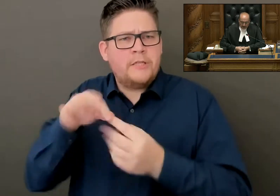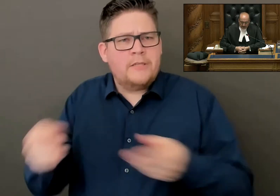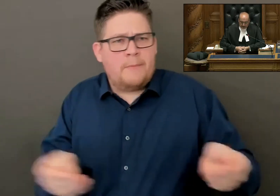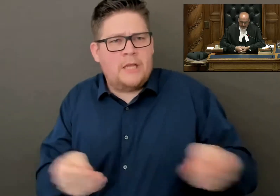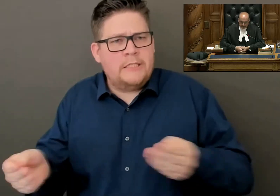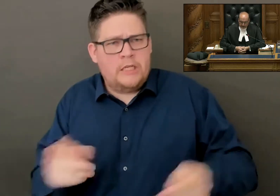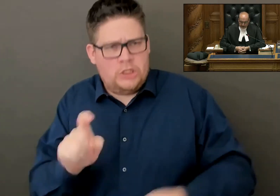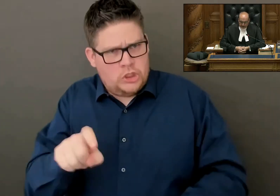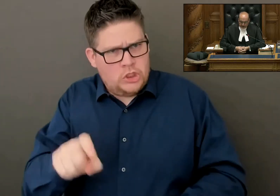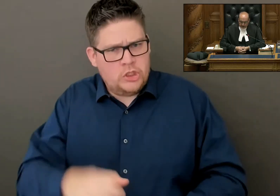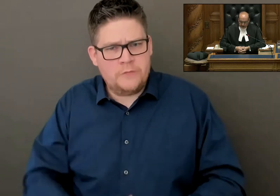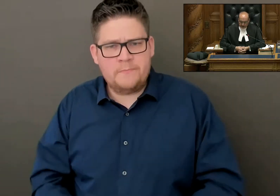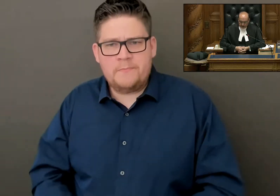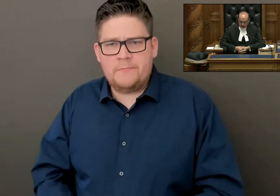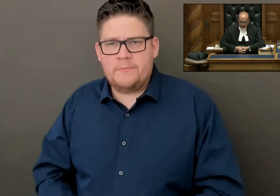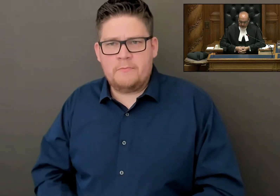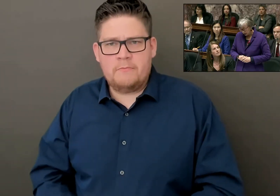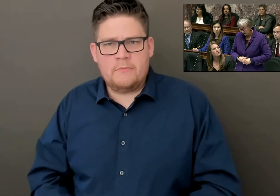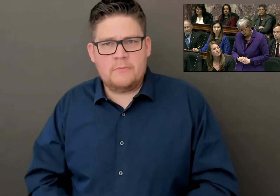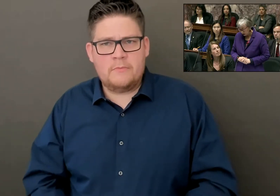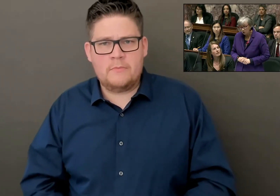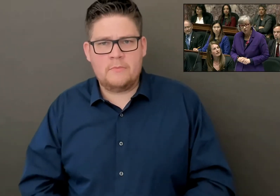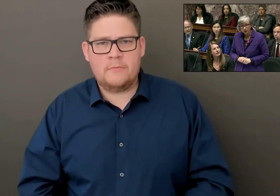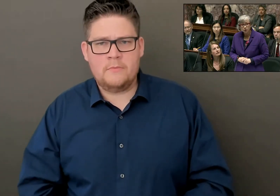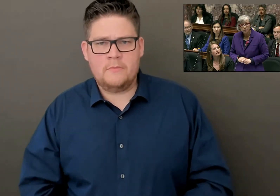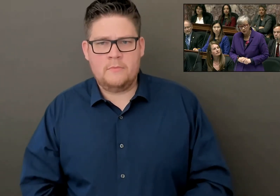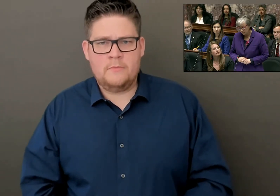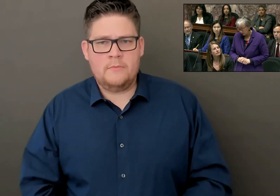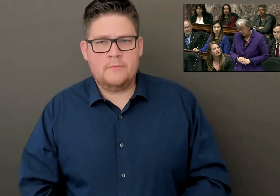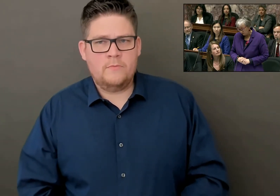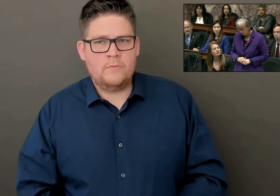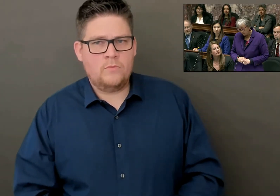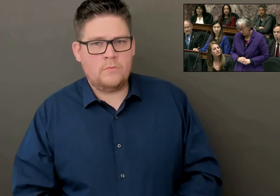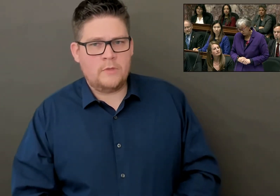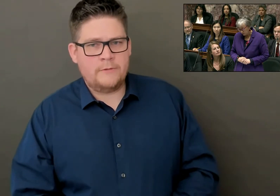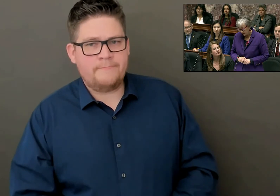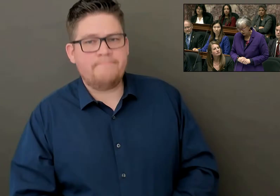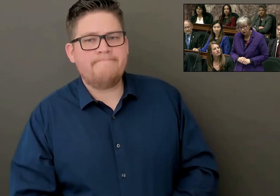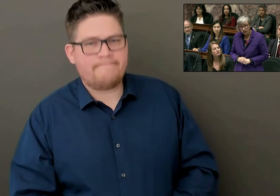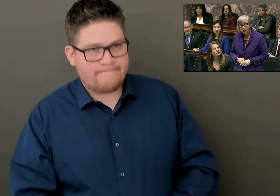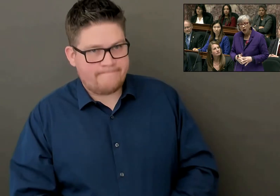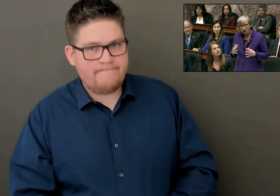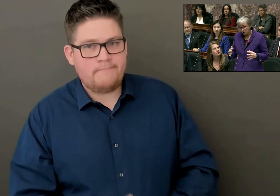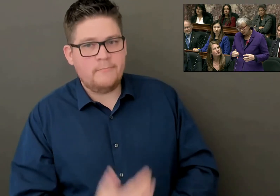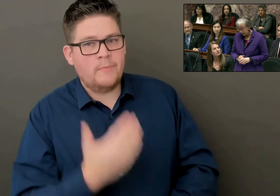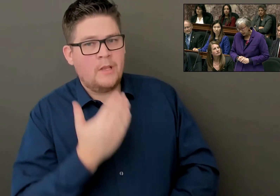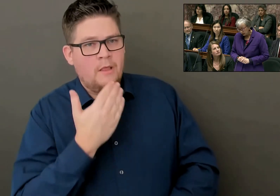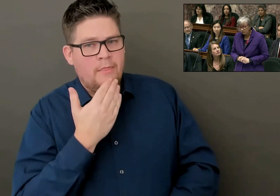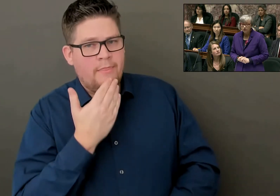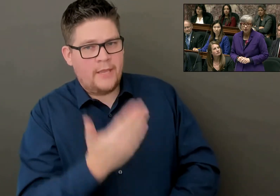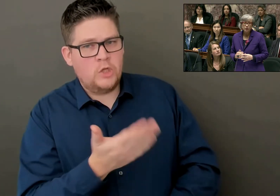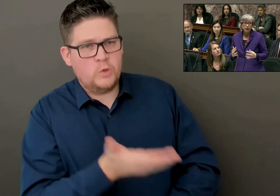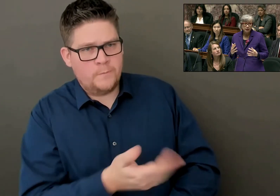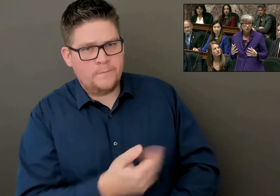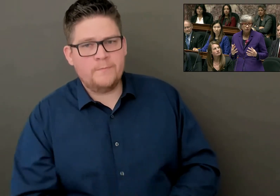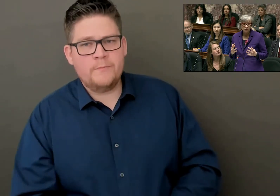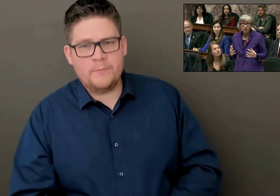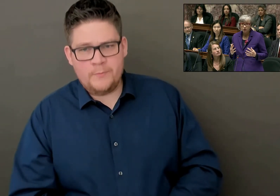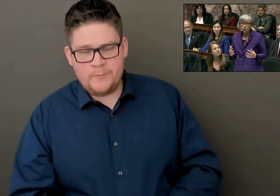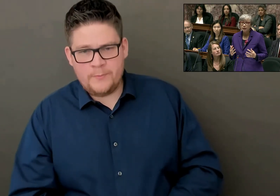Minister. Thank you, Speaker, and again, thank you to the member for the question. I understand how